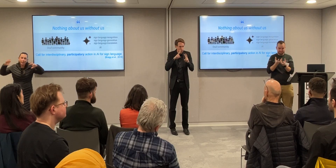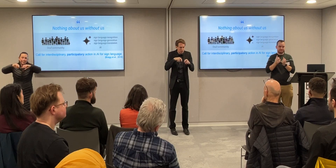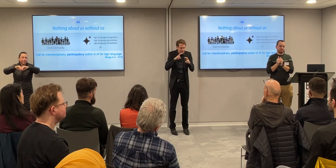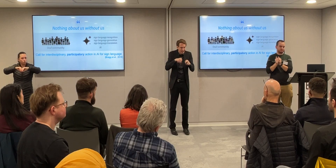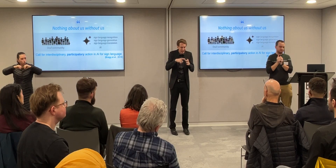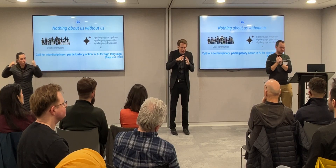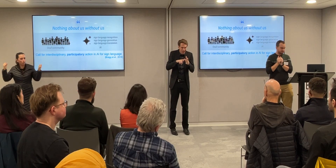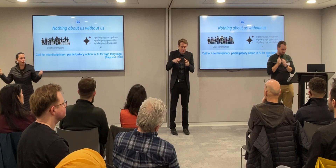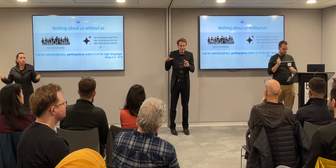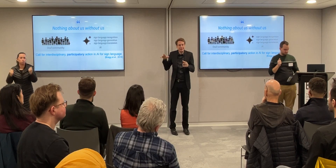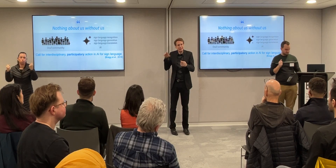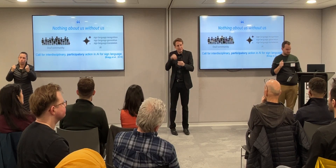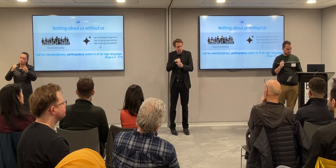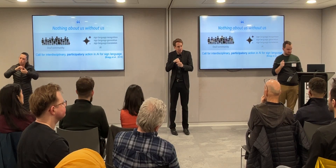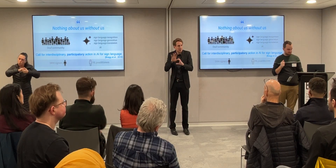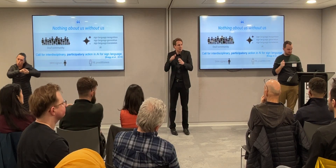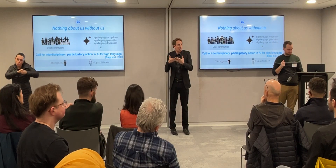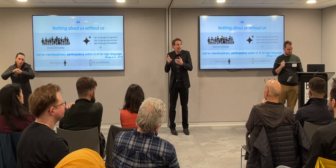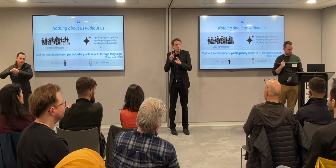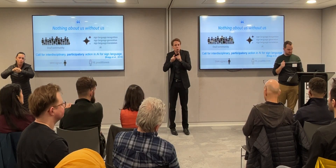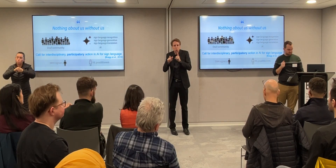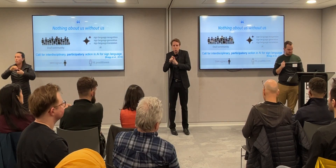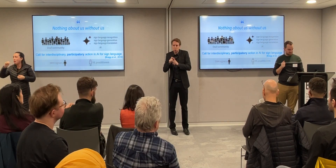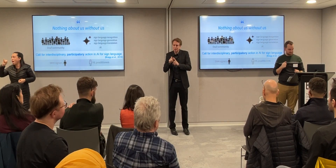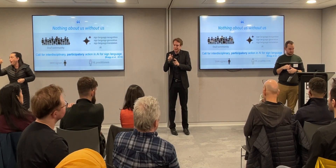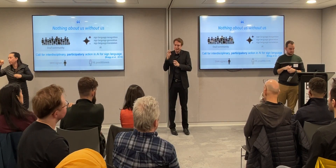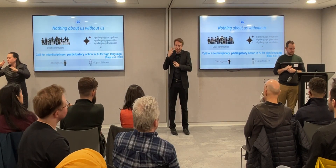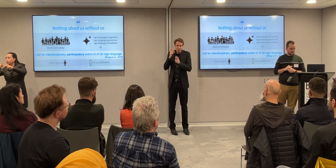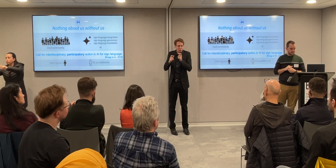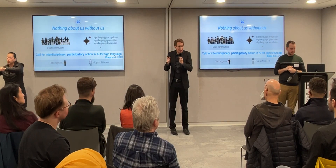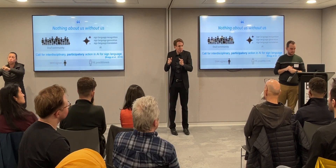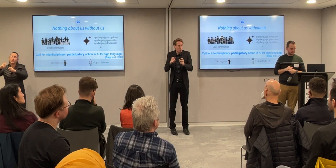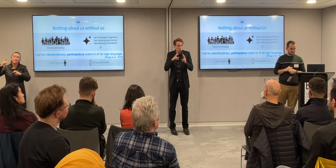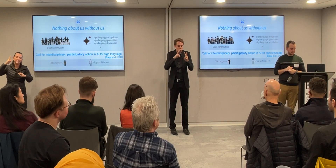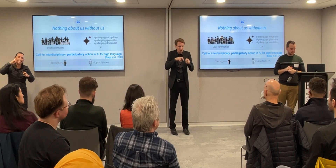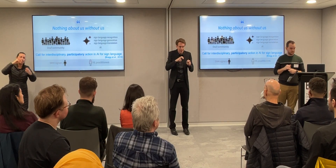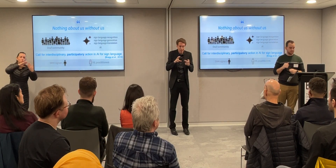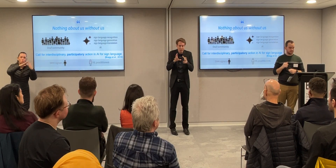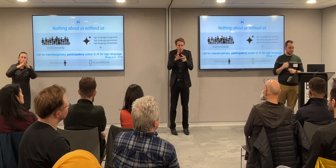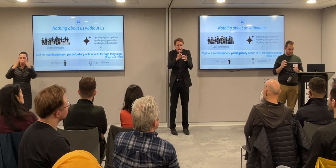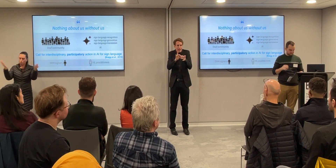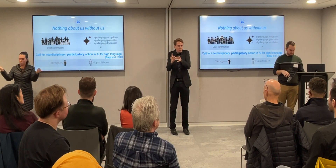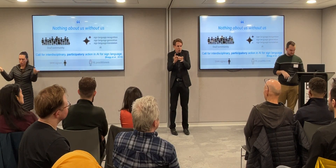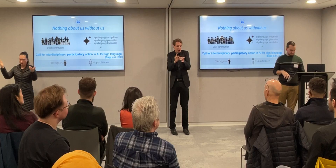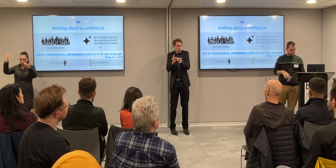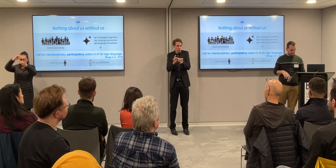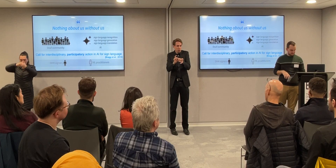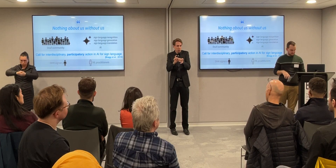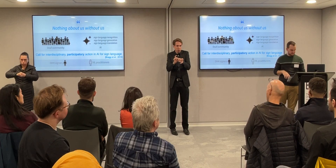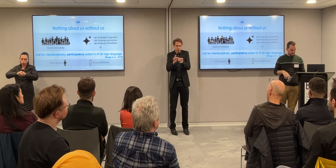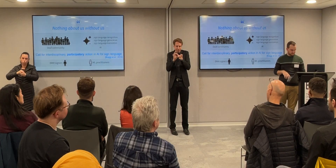wanted the sign language communities and the AI researchers to be working in collaboration.